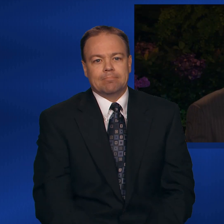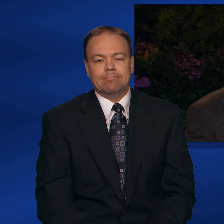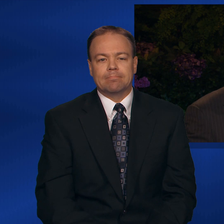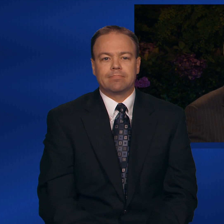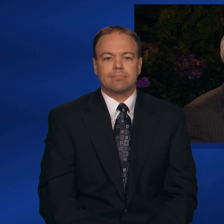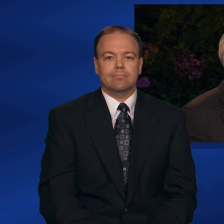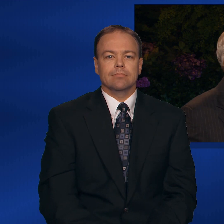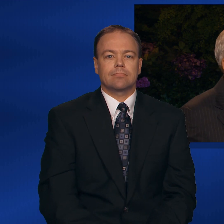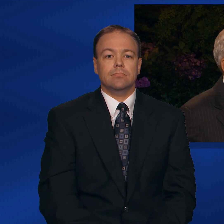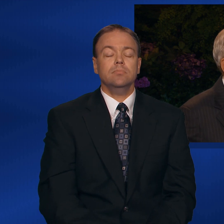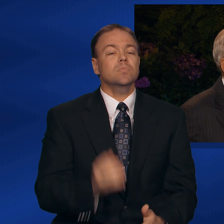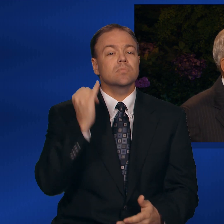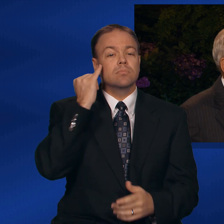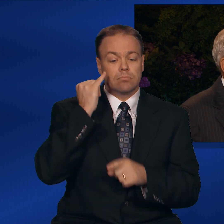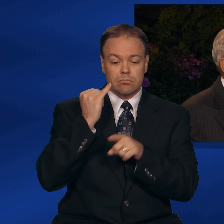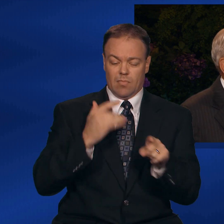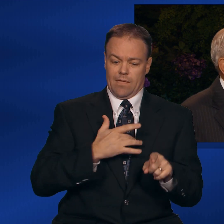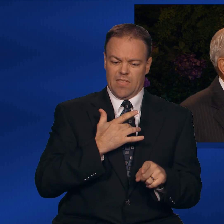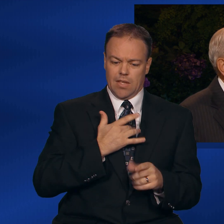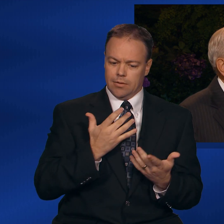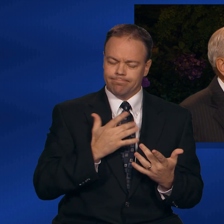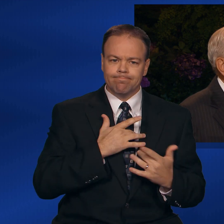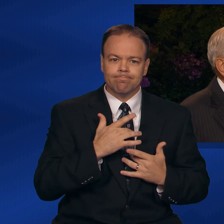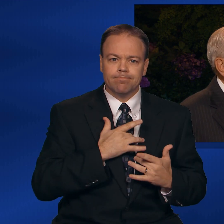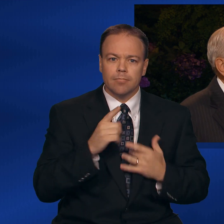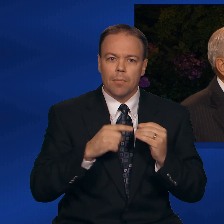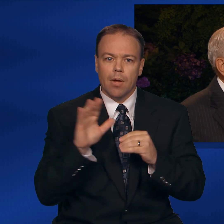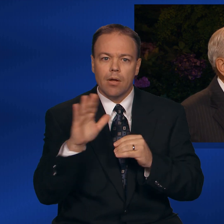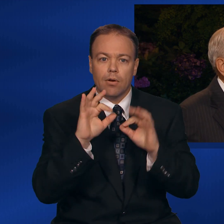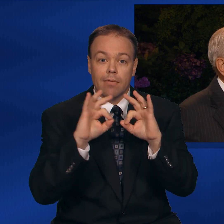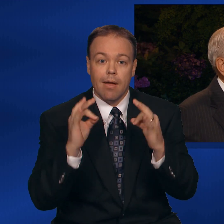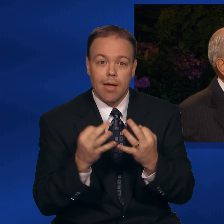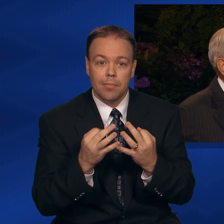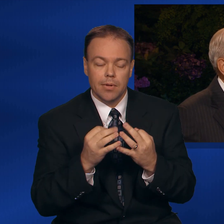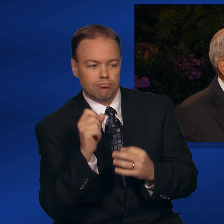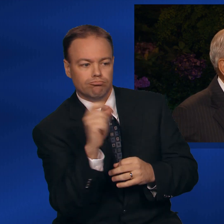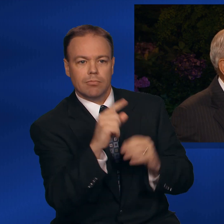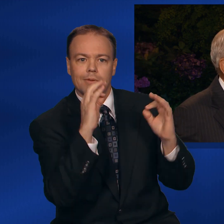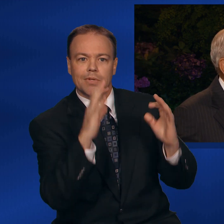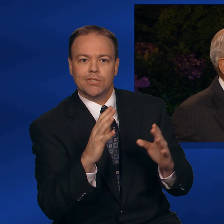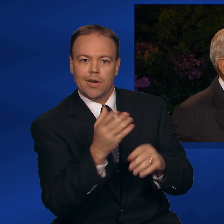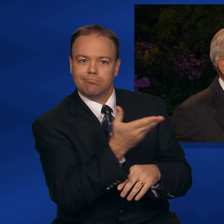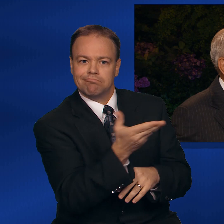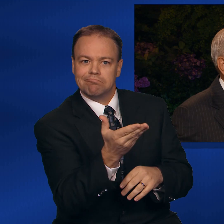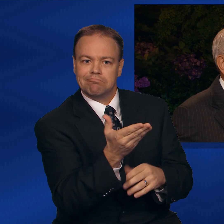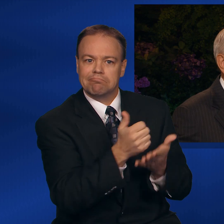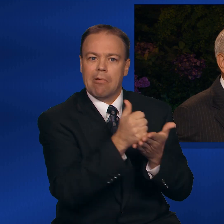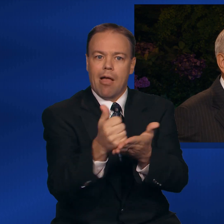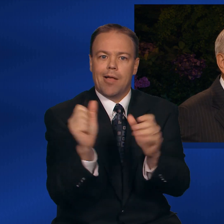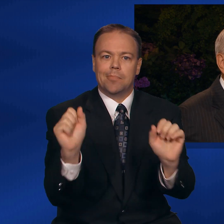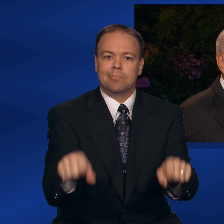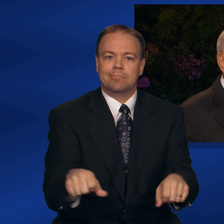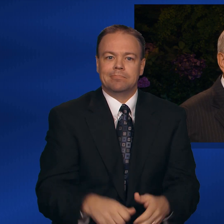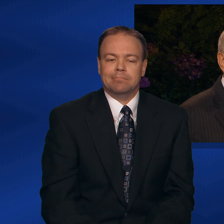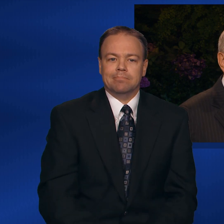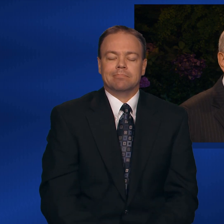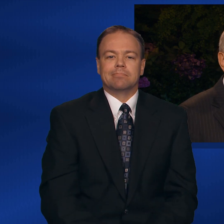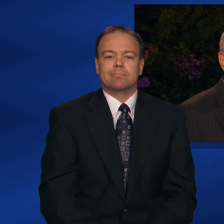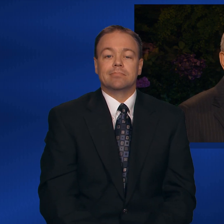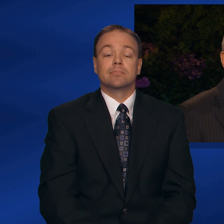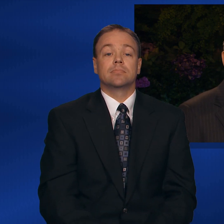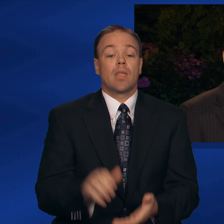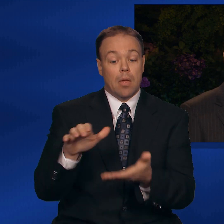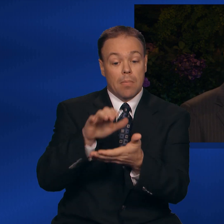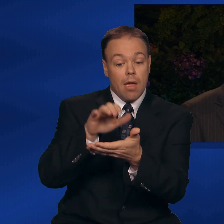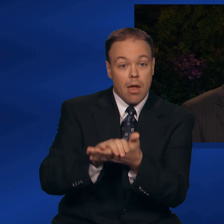If you have concerns about your family, ask the missionaries. They can help you. Strengthening